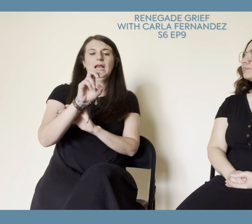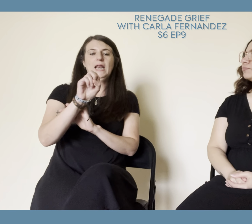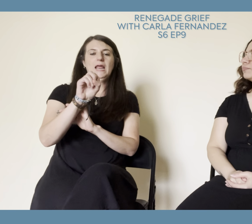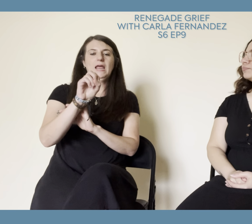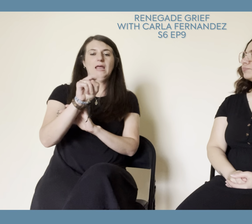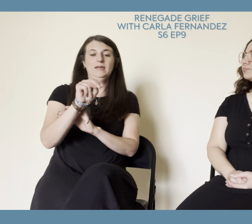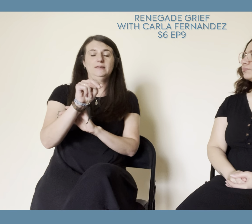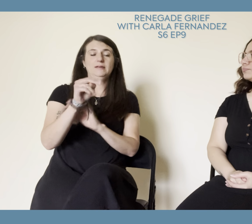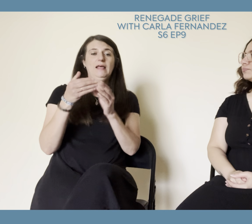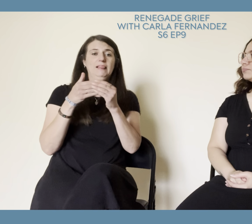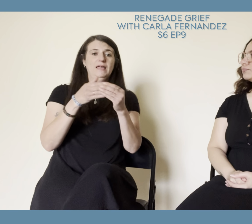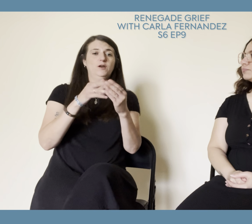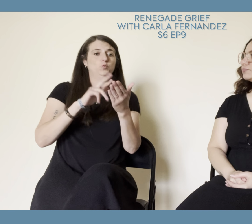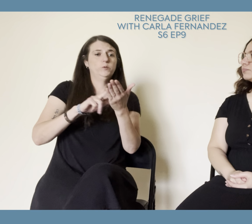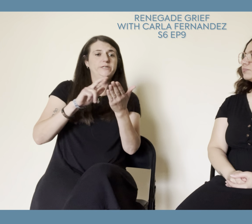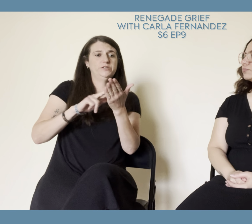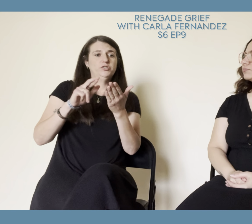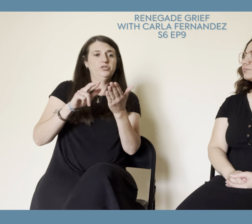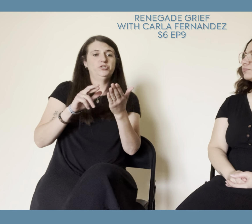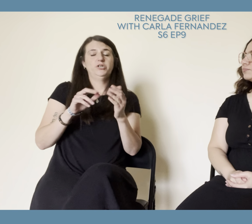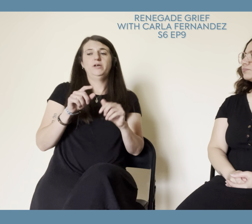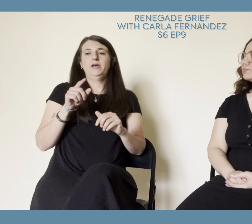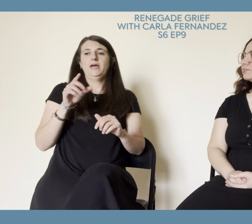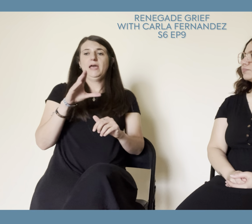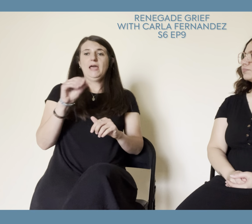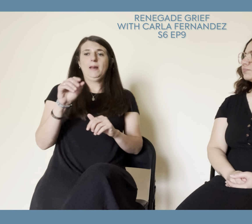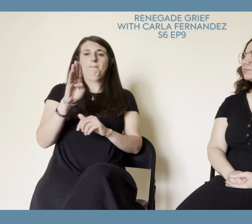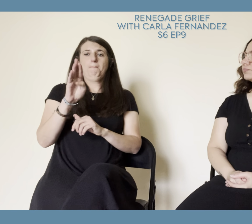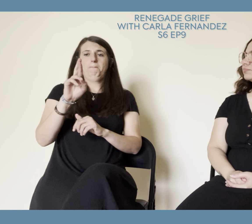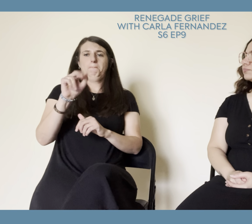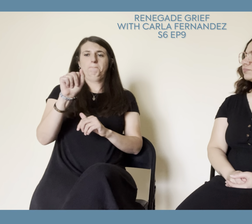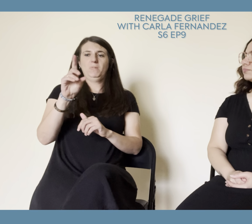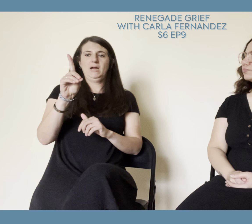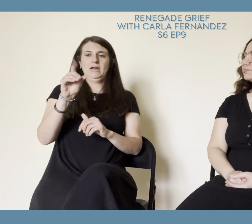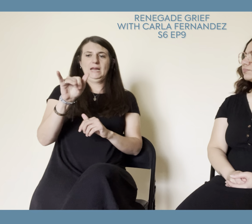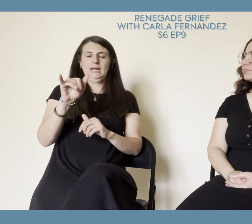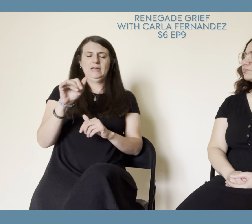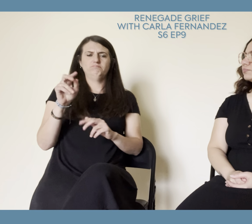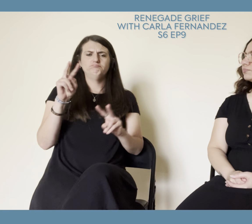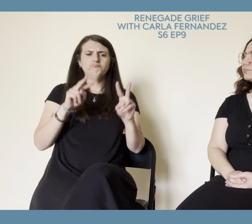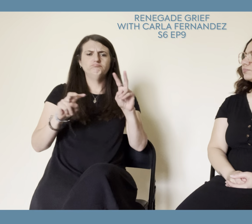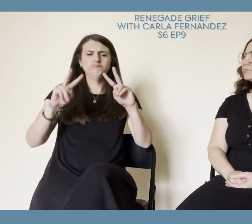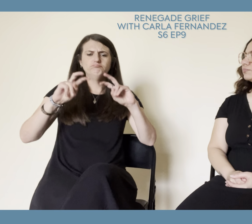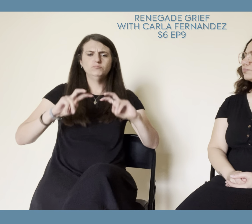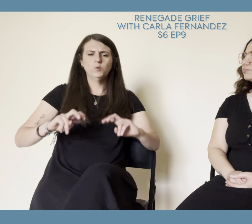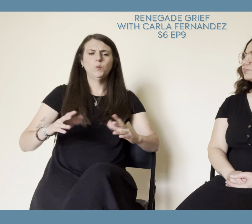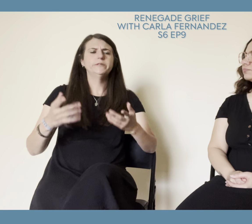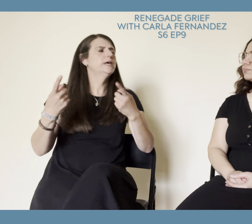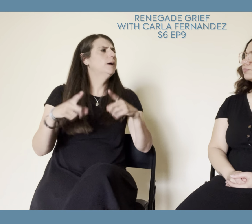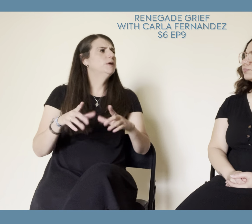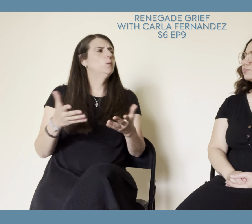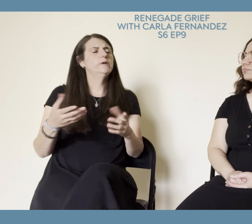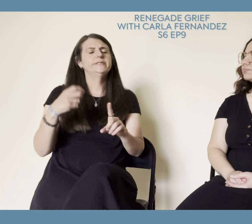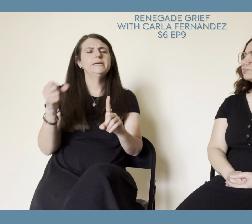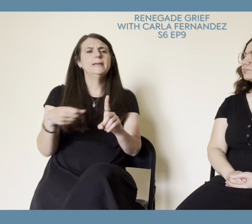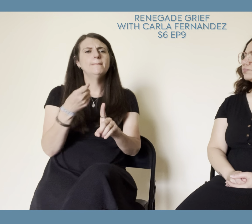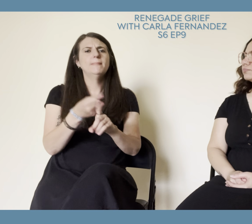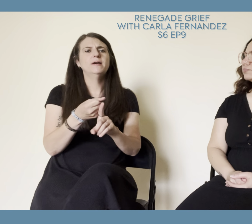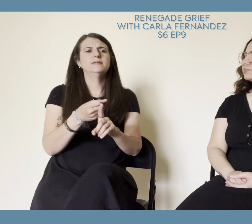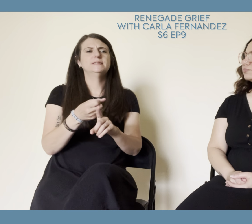social scientist named Laura Brady to look at like, what's happening here? Like, what is the impact of these dinners? It's hard